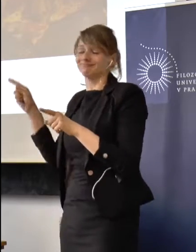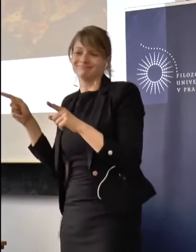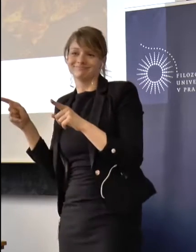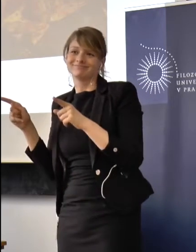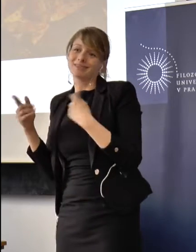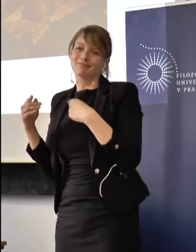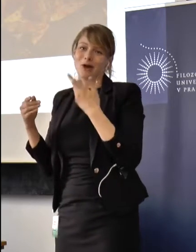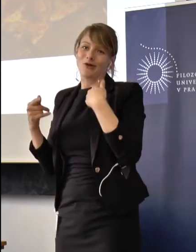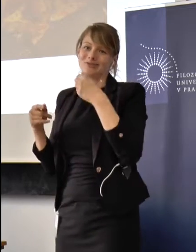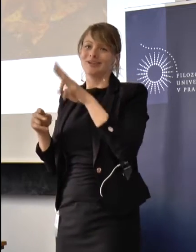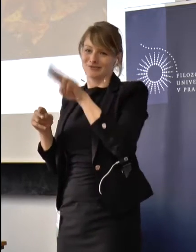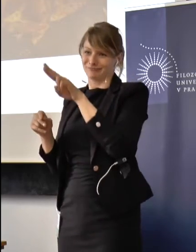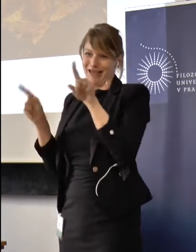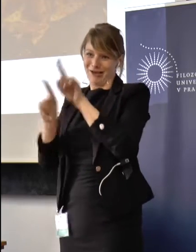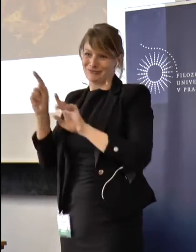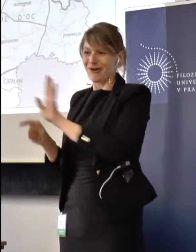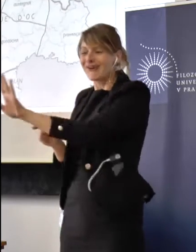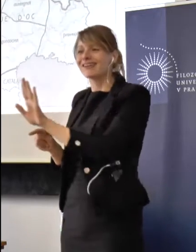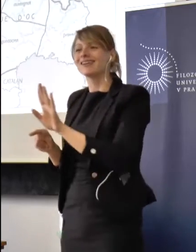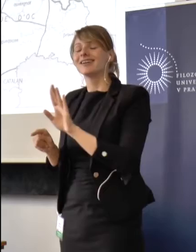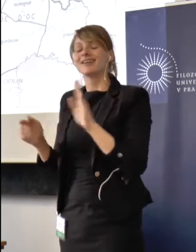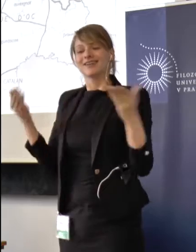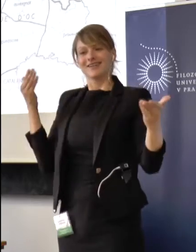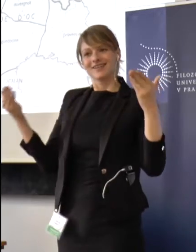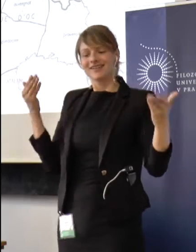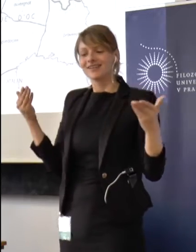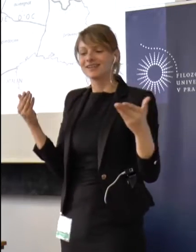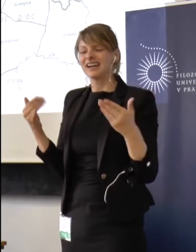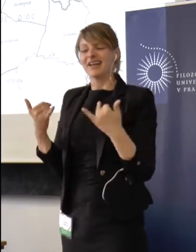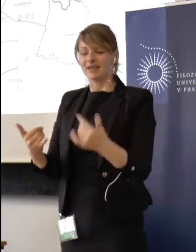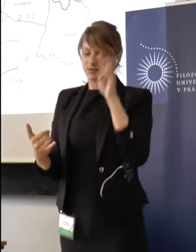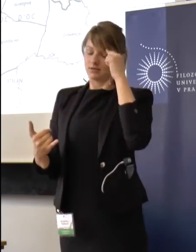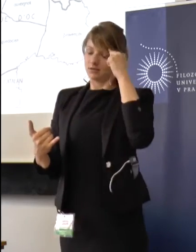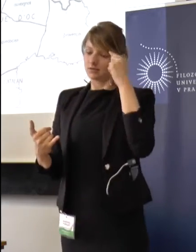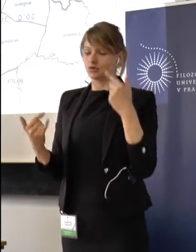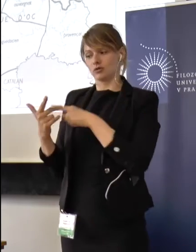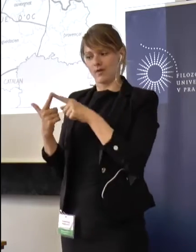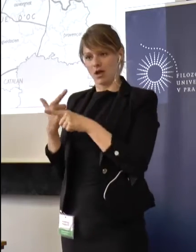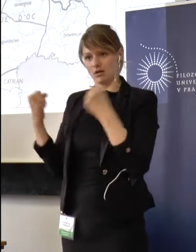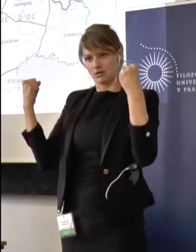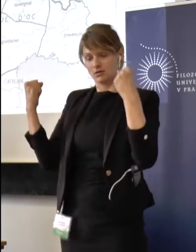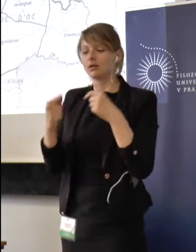Union is also very French. You know, the French Republic was like this when it was founded. It was a very